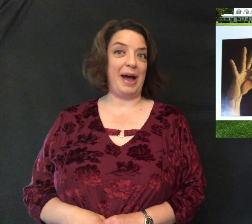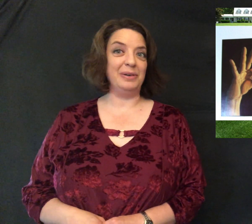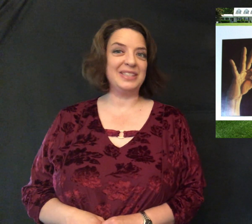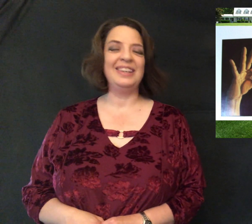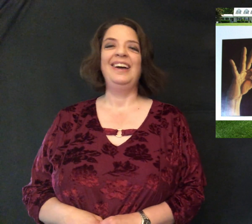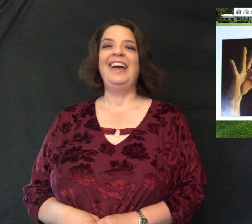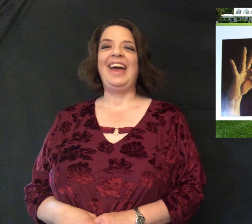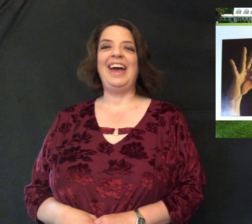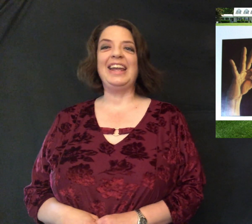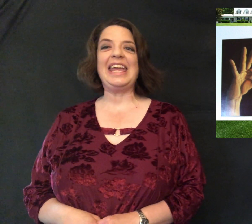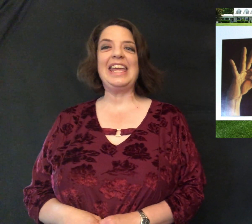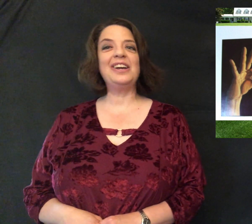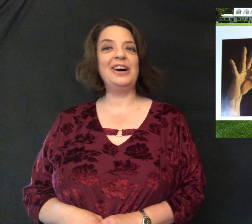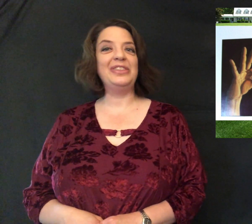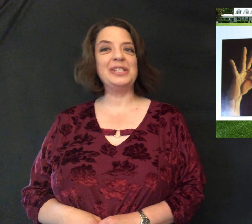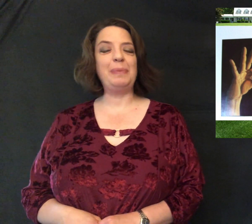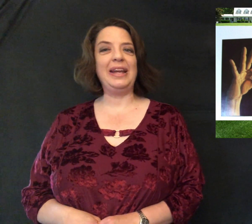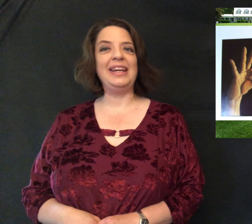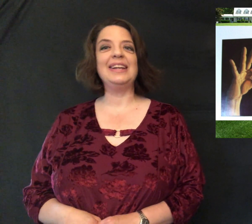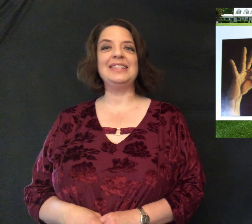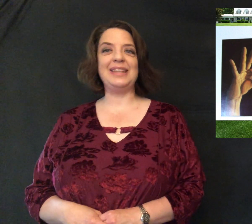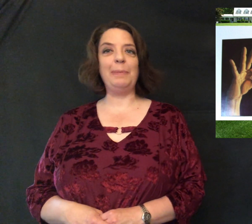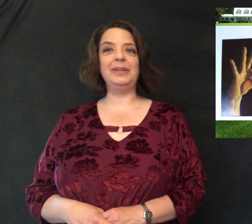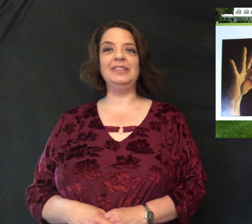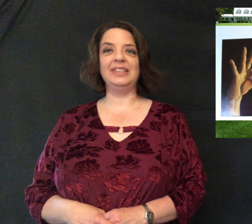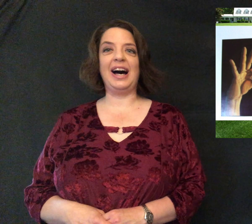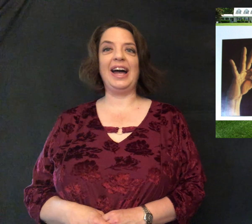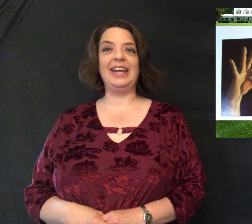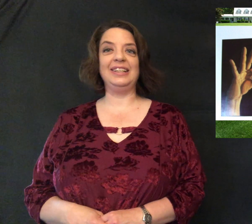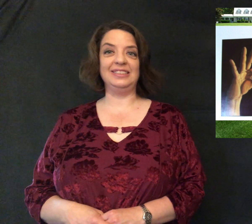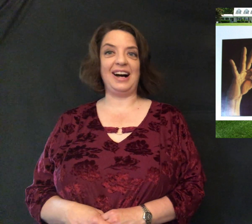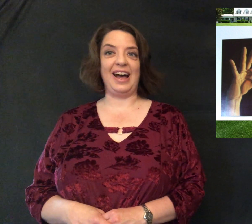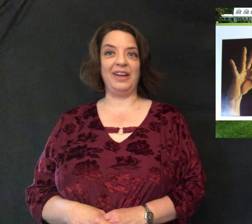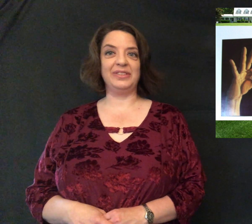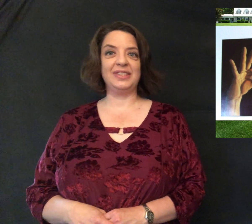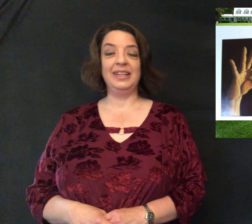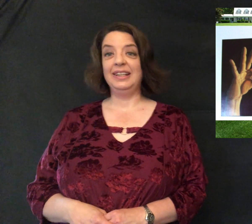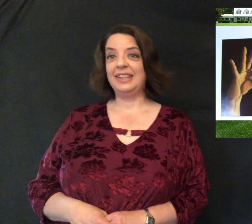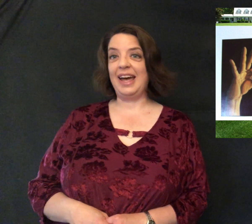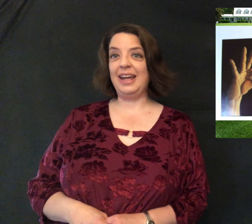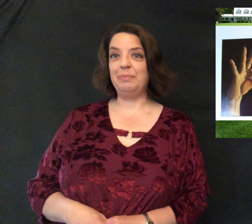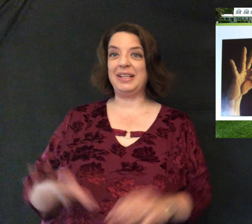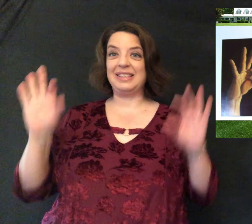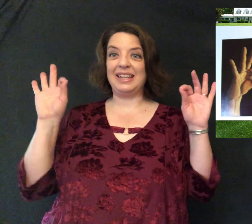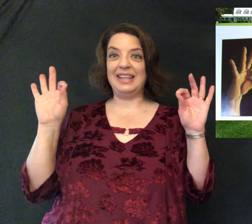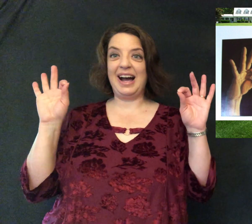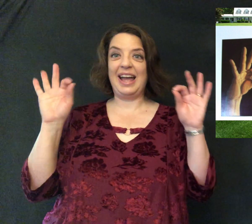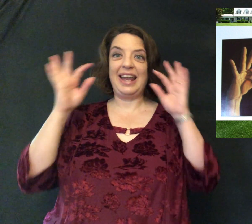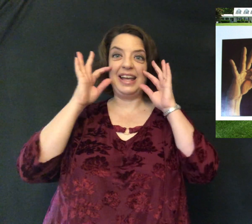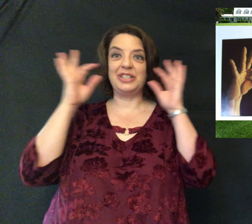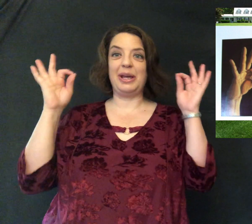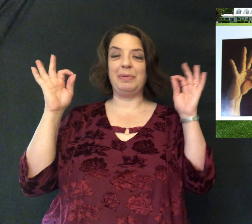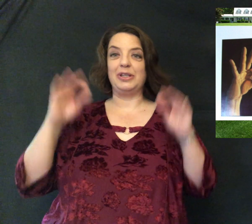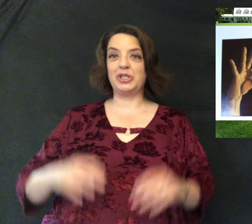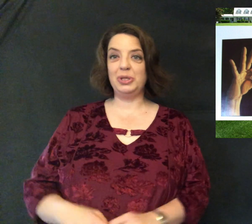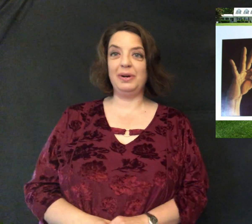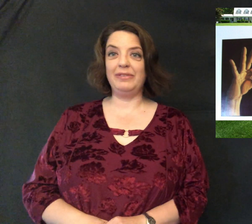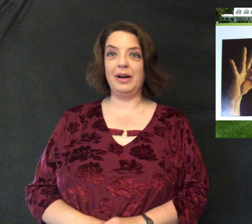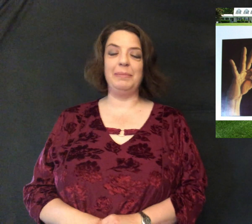about. And he called this painting Double 9 Lives. Get it? Because it's a 9 hand shape and there's 2 of them and a